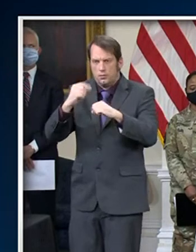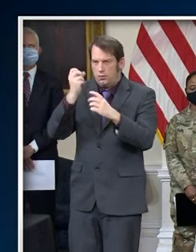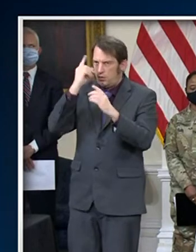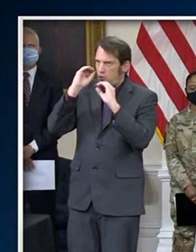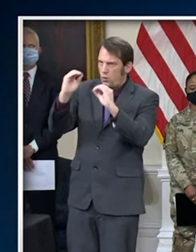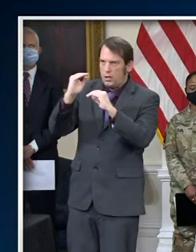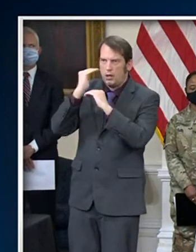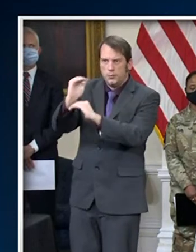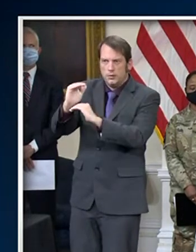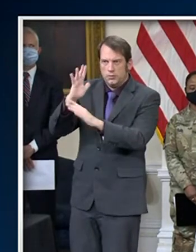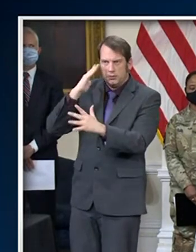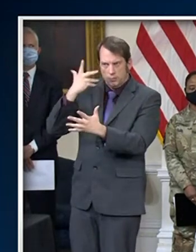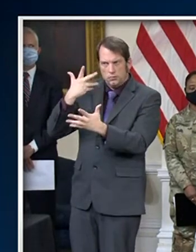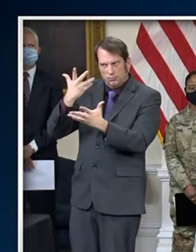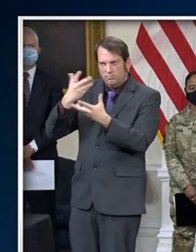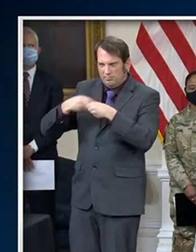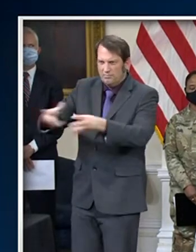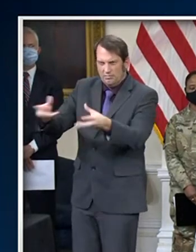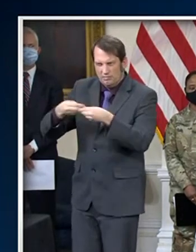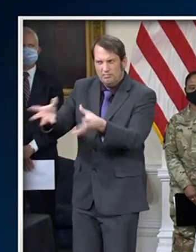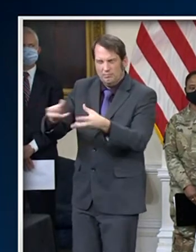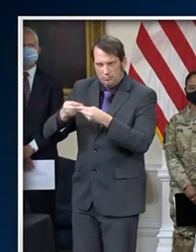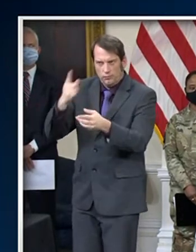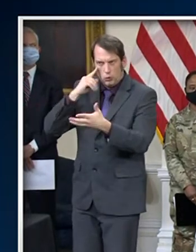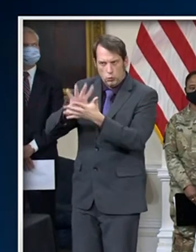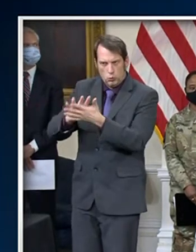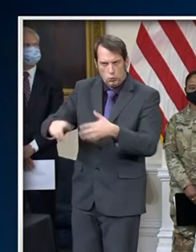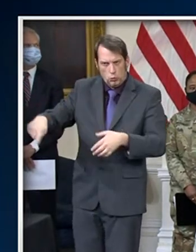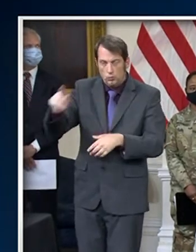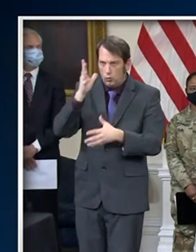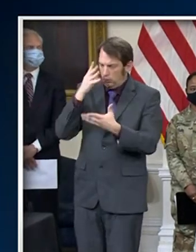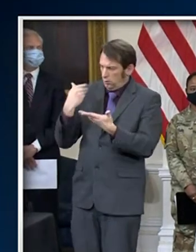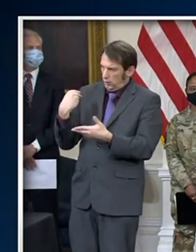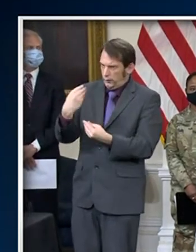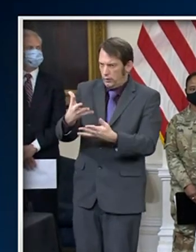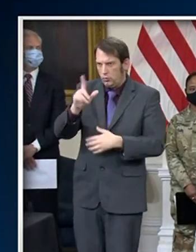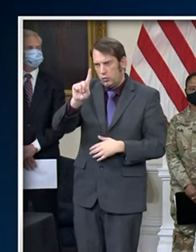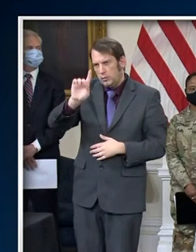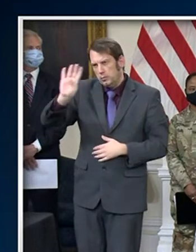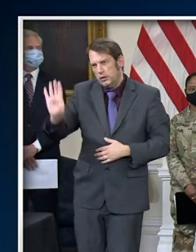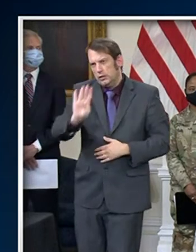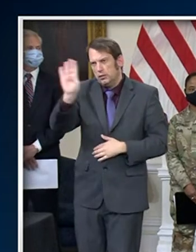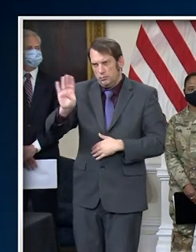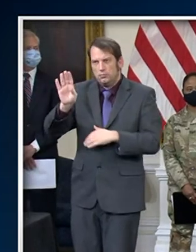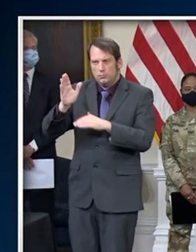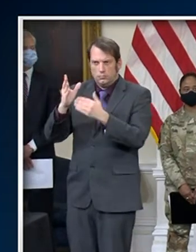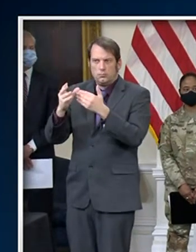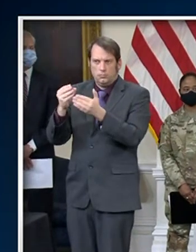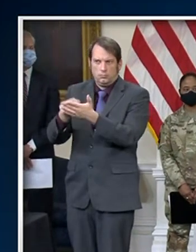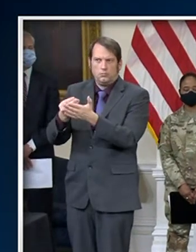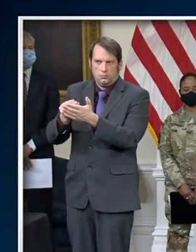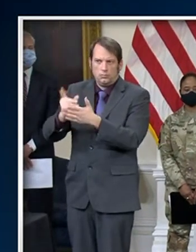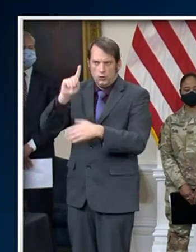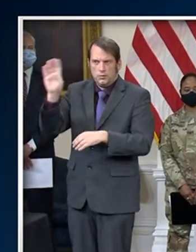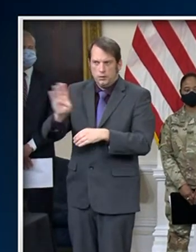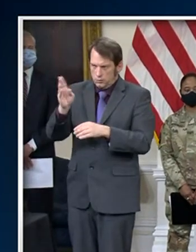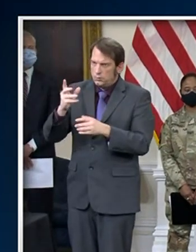than $1 billion in funding to help more children get safely back into the